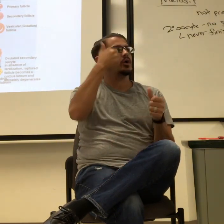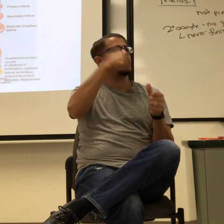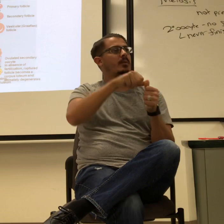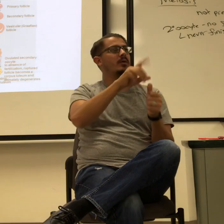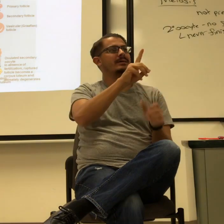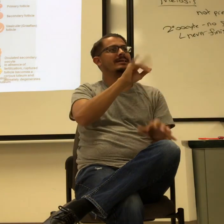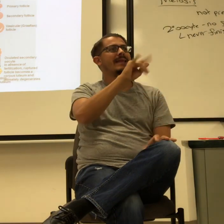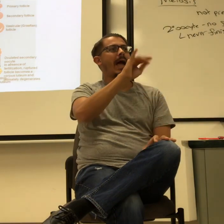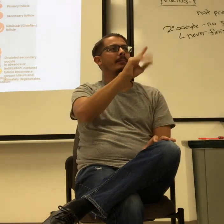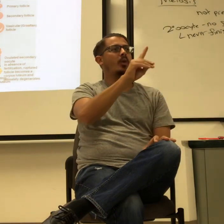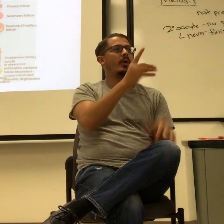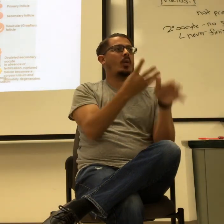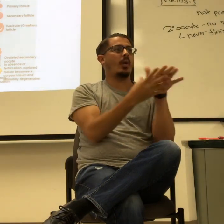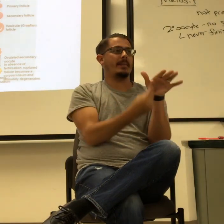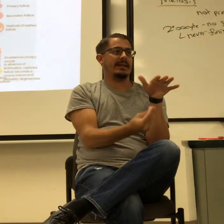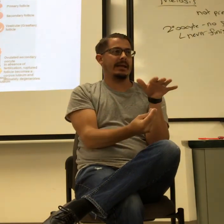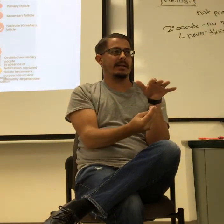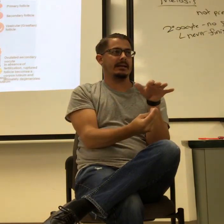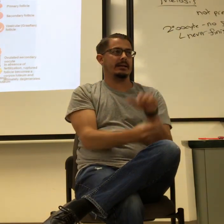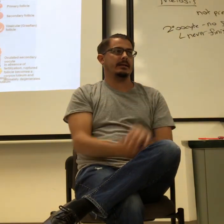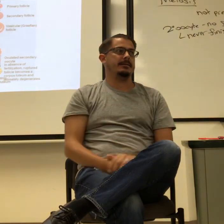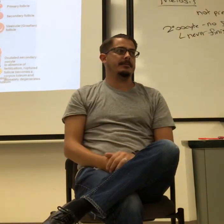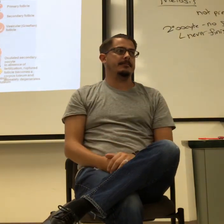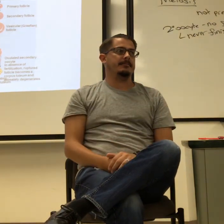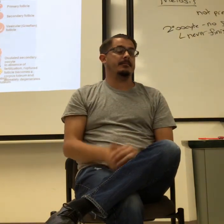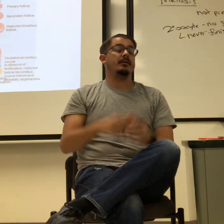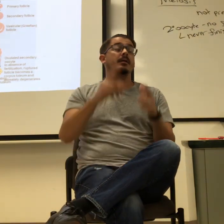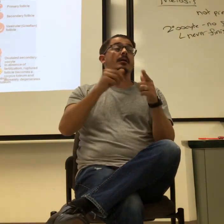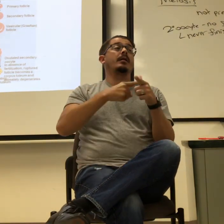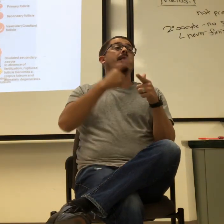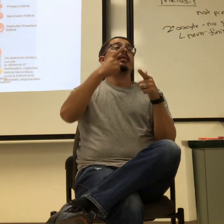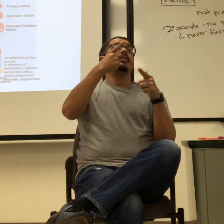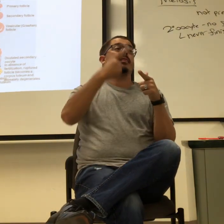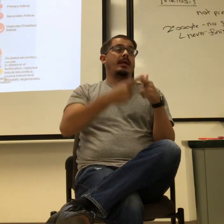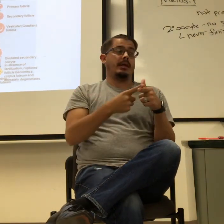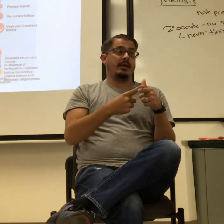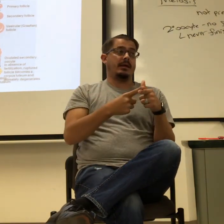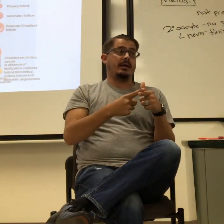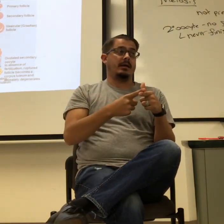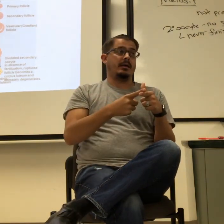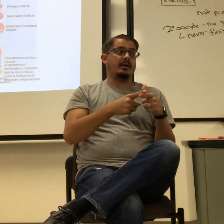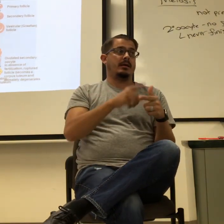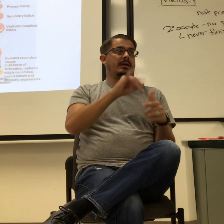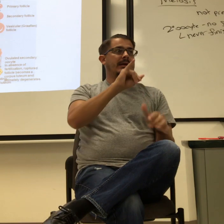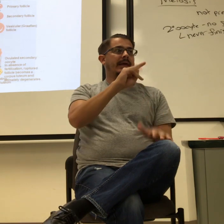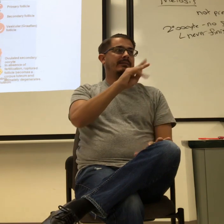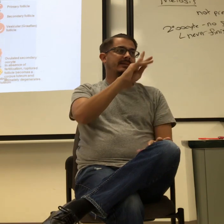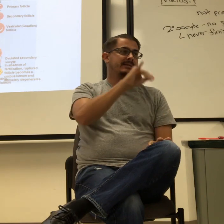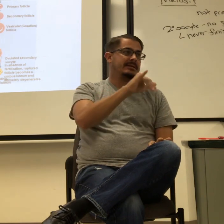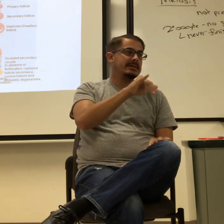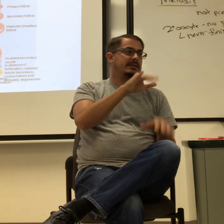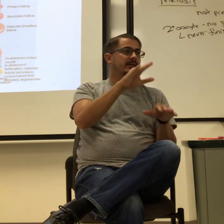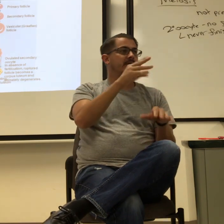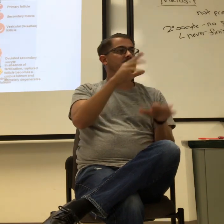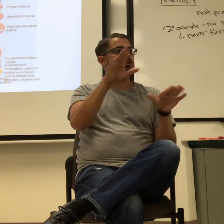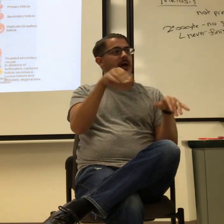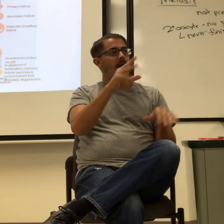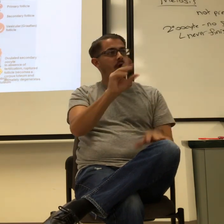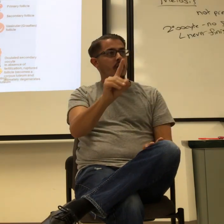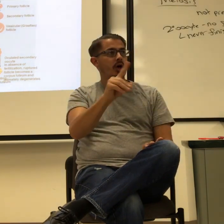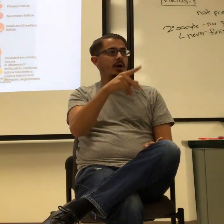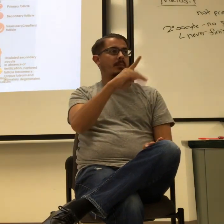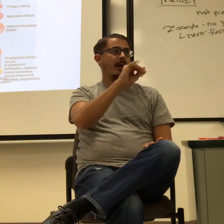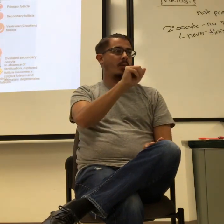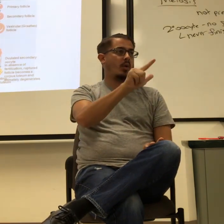diploid replicated. Okay? Then they go from infancy and childhood, primordials,